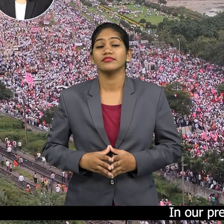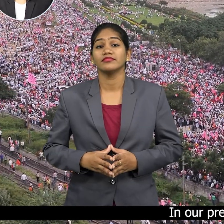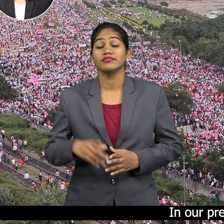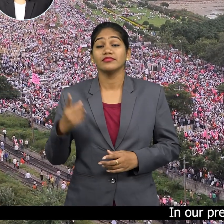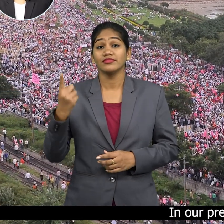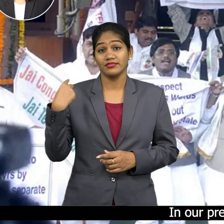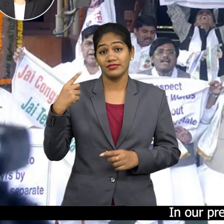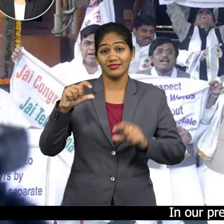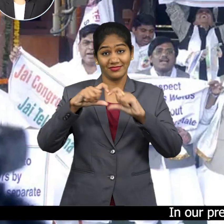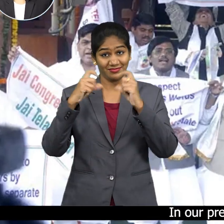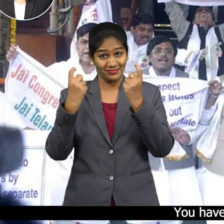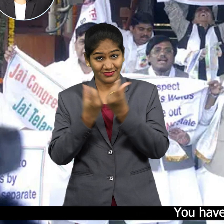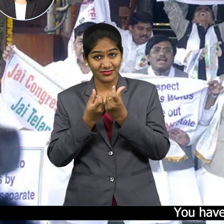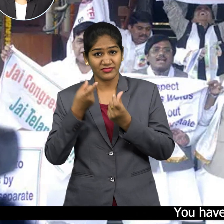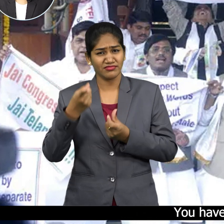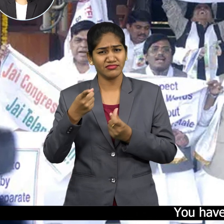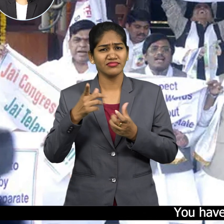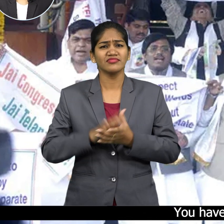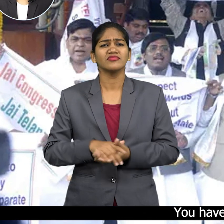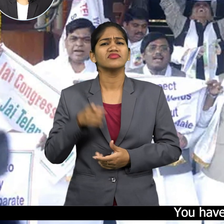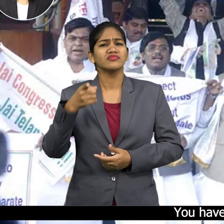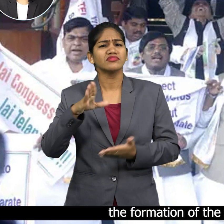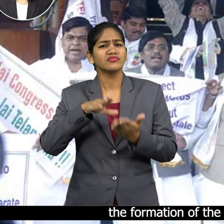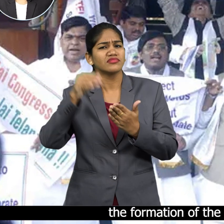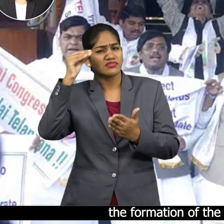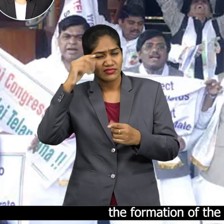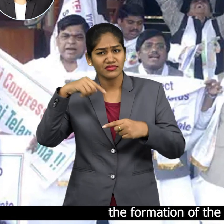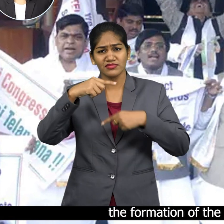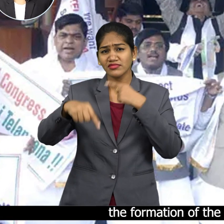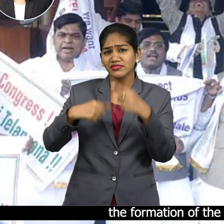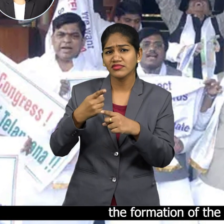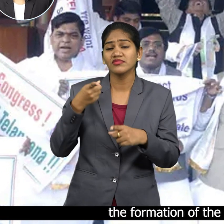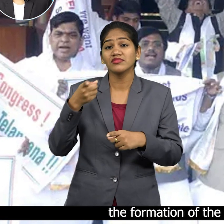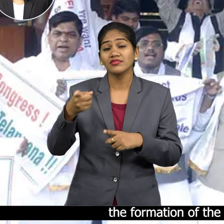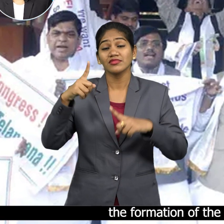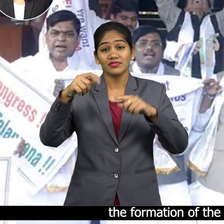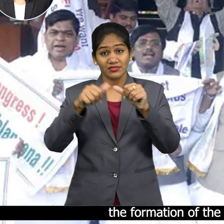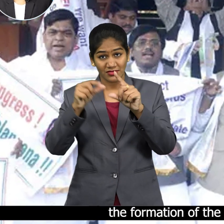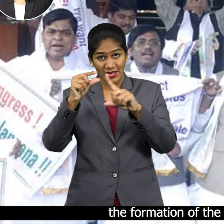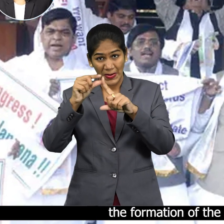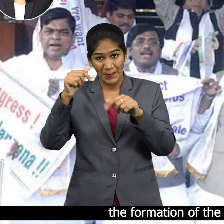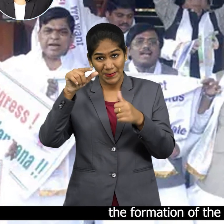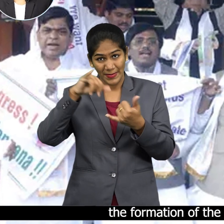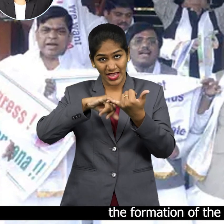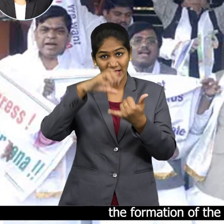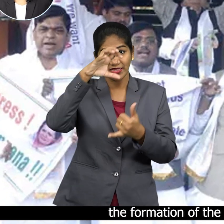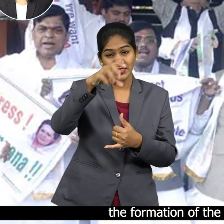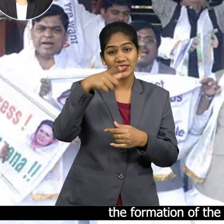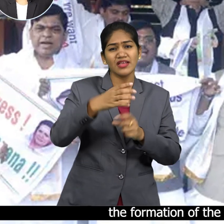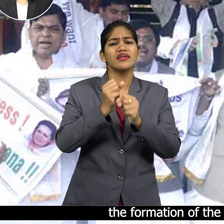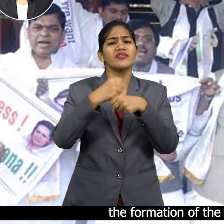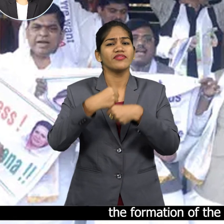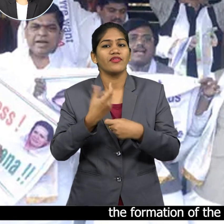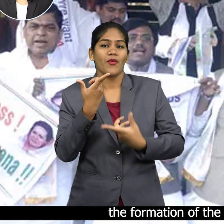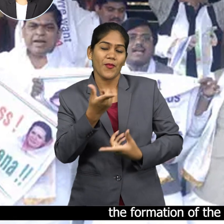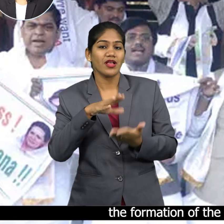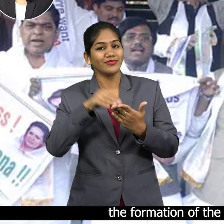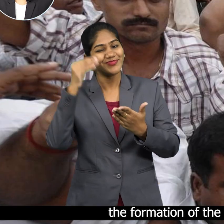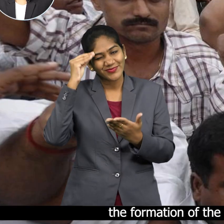In our previous session, you have learned about the formation of the state of Andhra Pradesh,